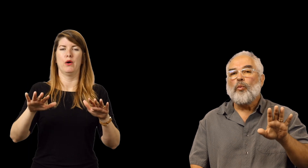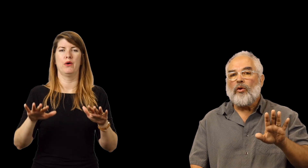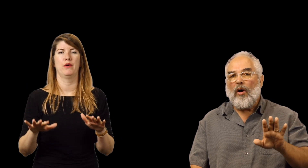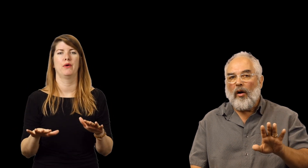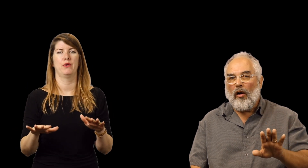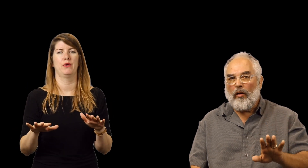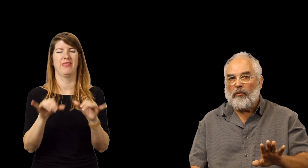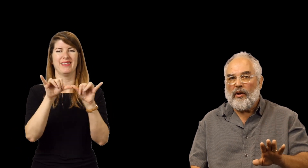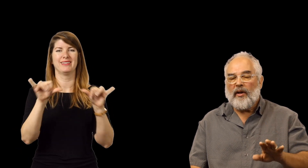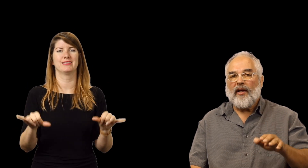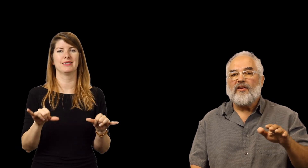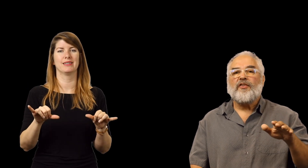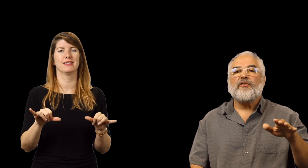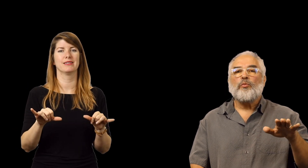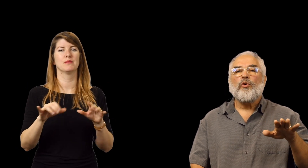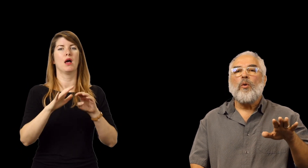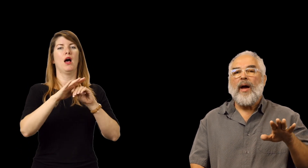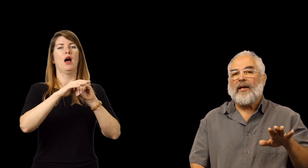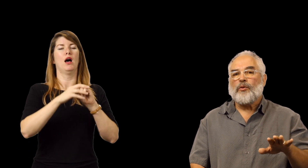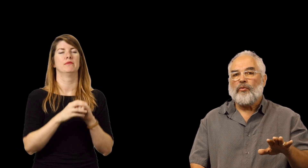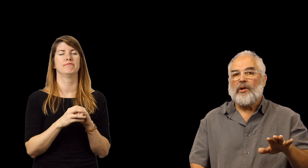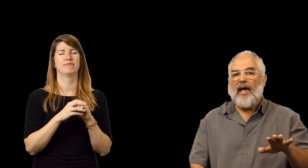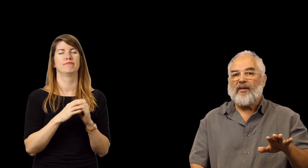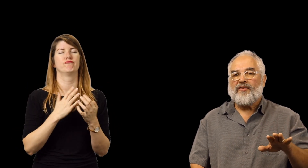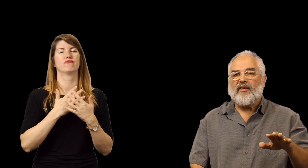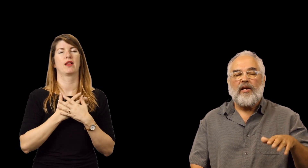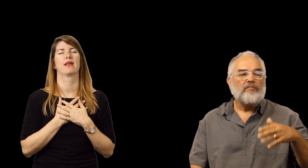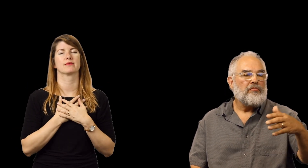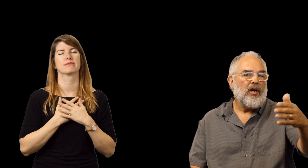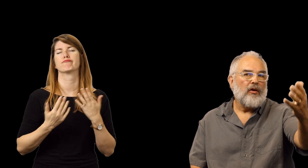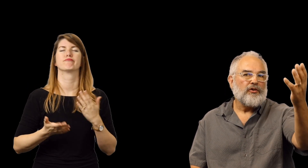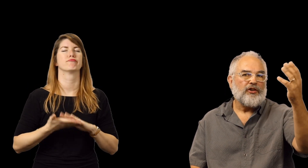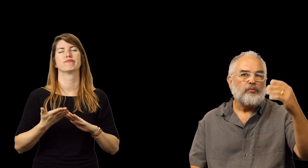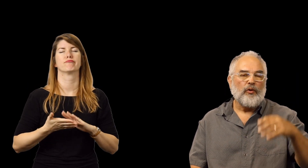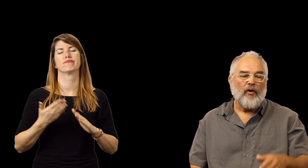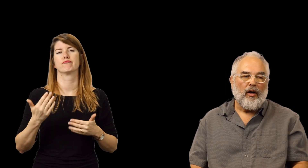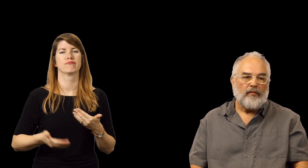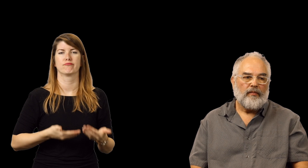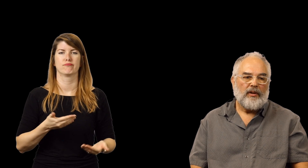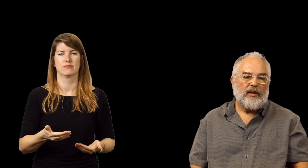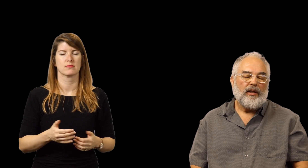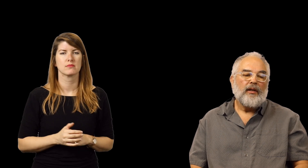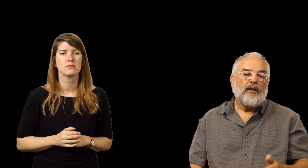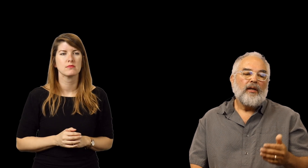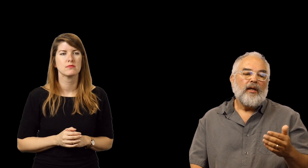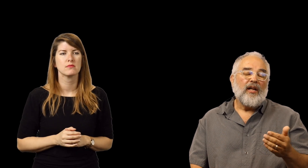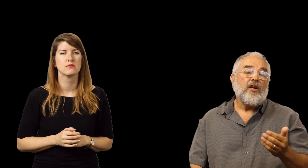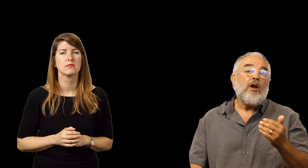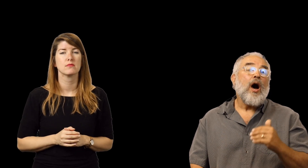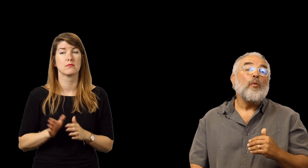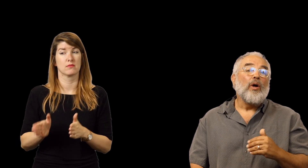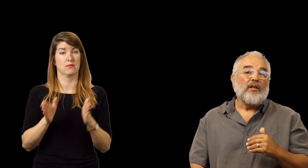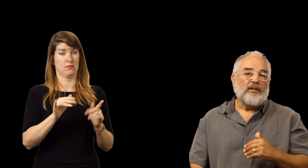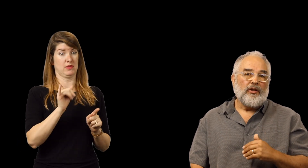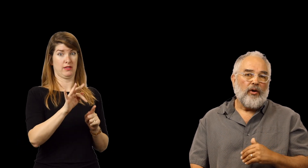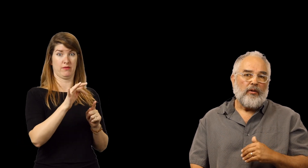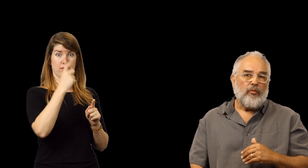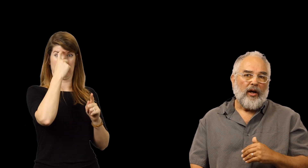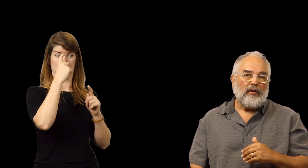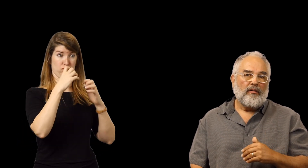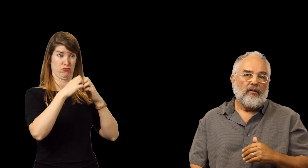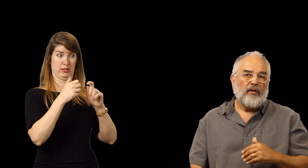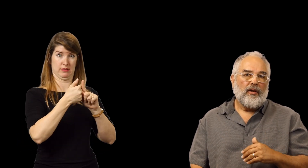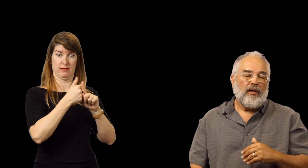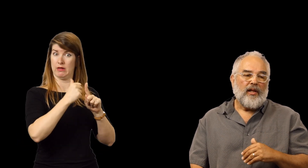response will calm, and the system will go back to a relaxed state, and it'll just move on. In a not well